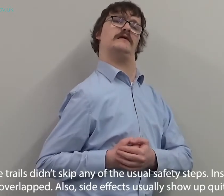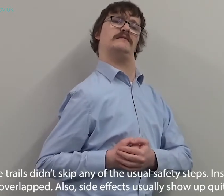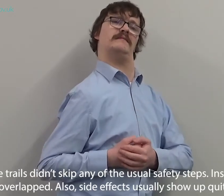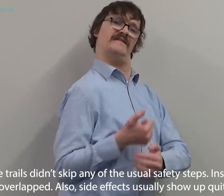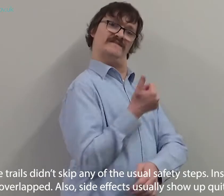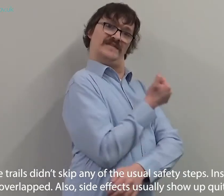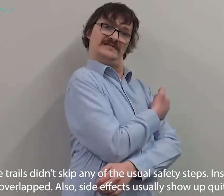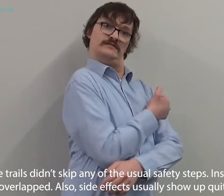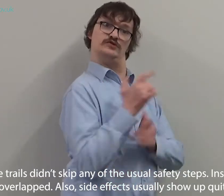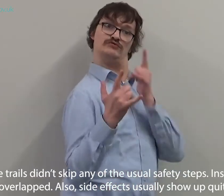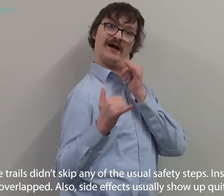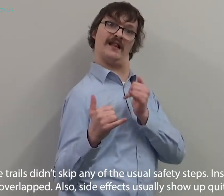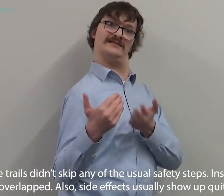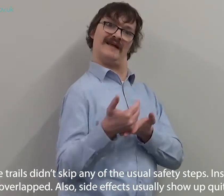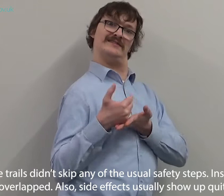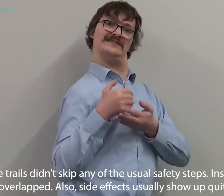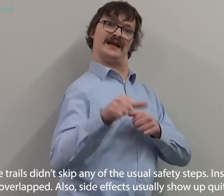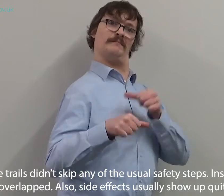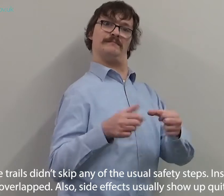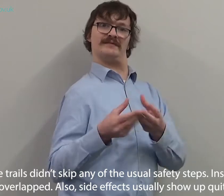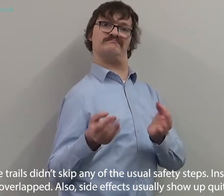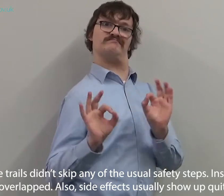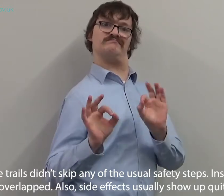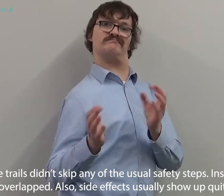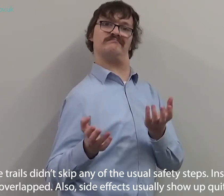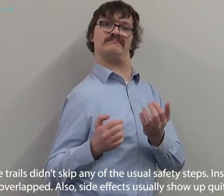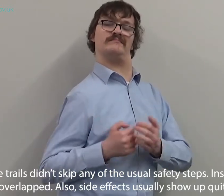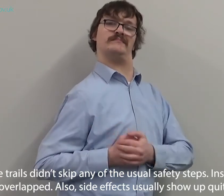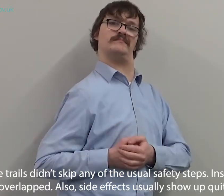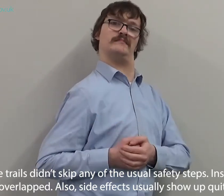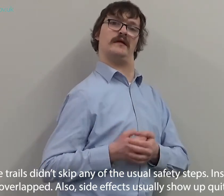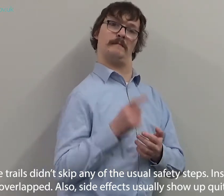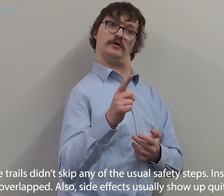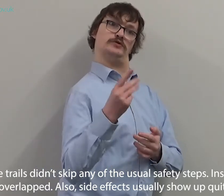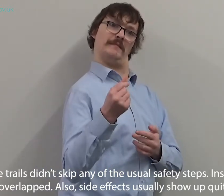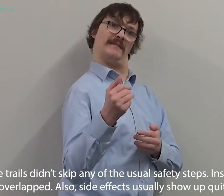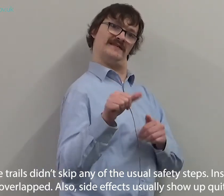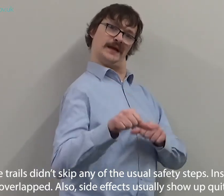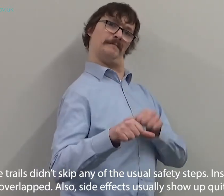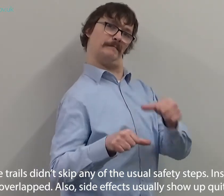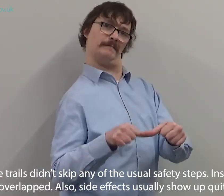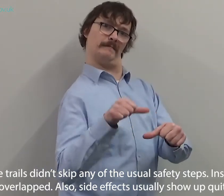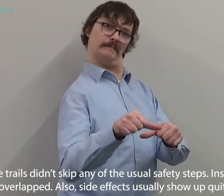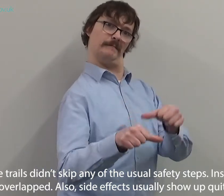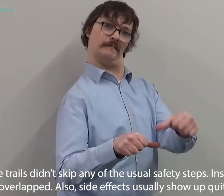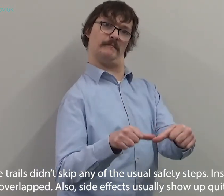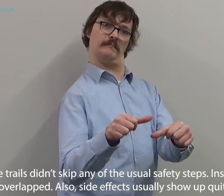The vaccine trials didn't skip any of the usual safety steps. Instead, some of the stages overlapped.